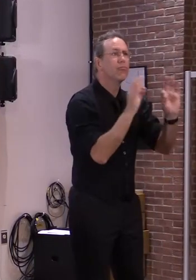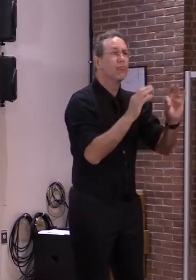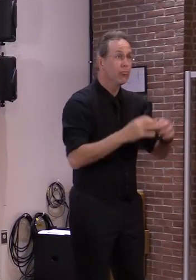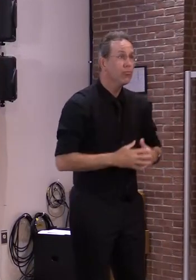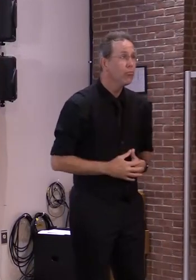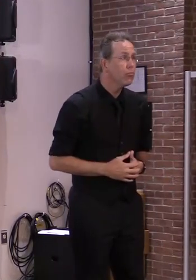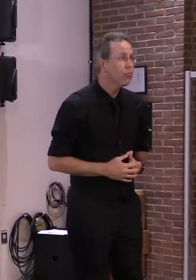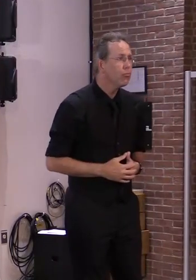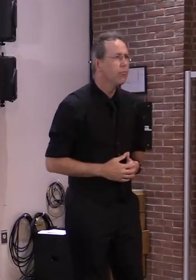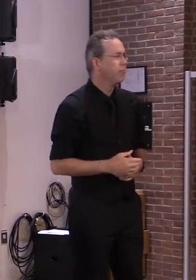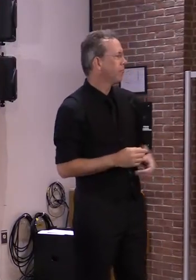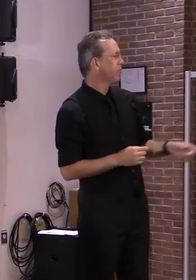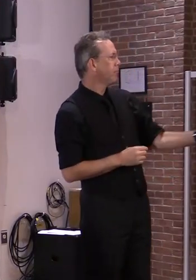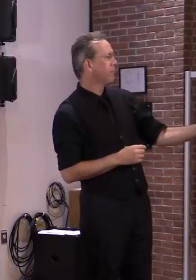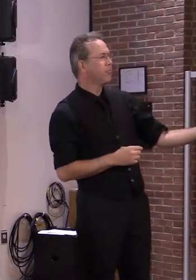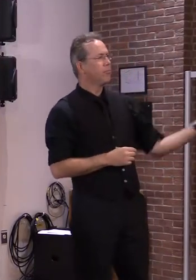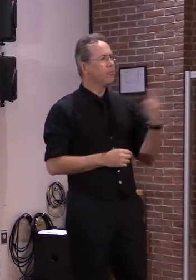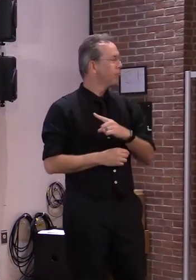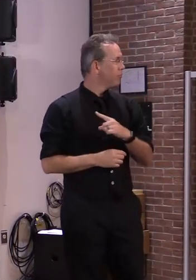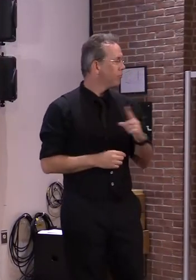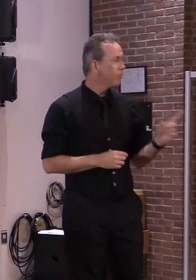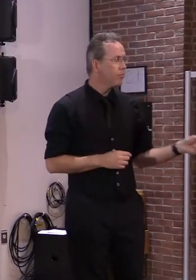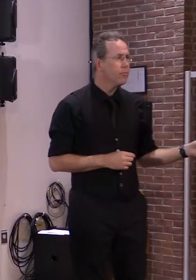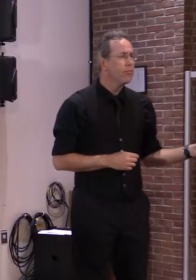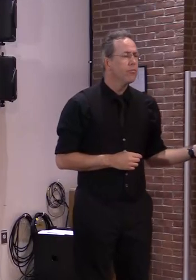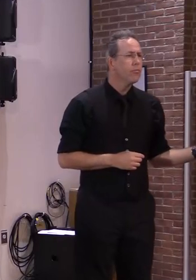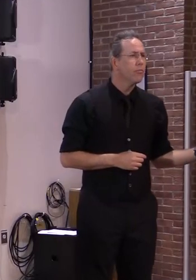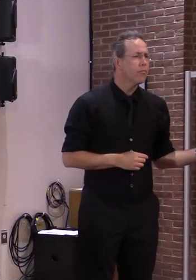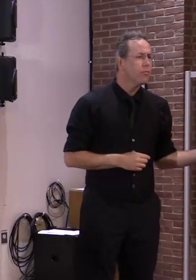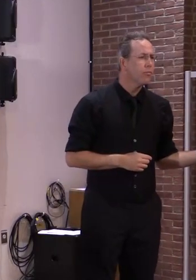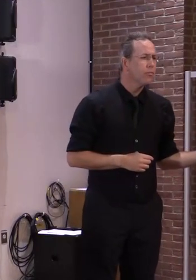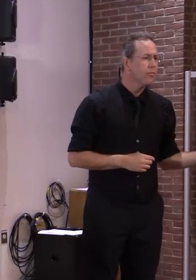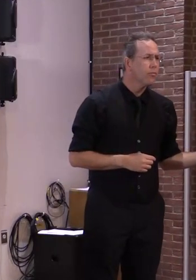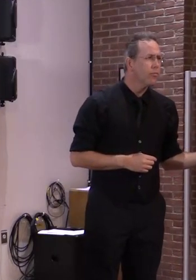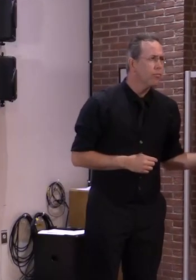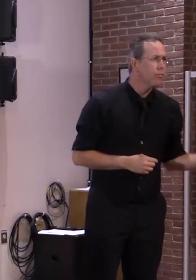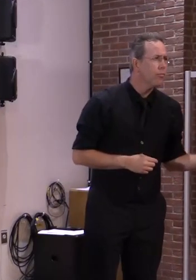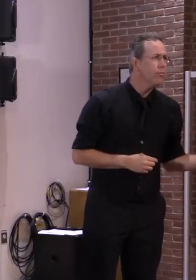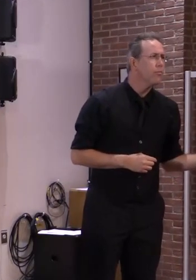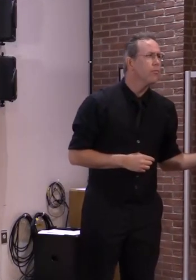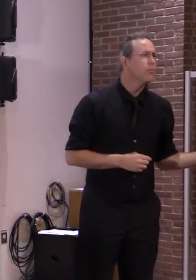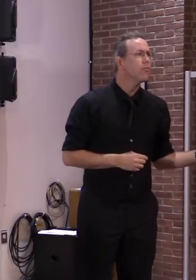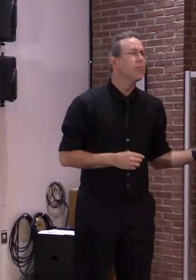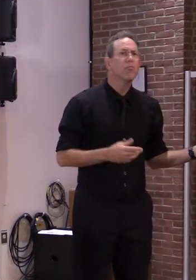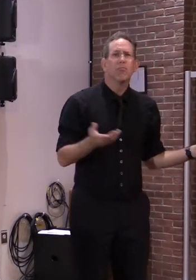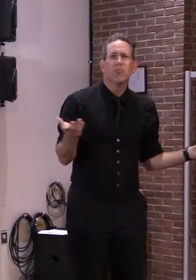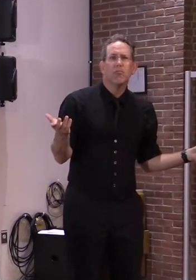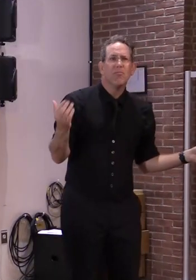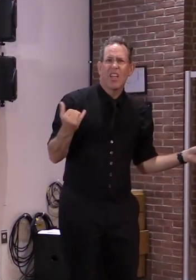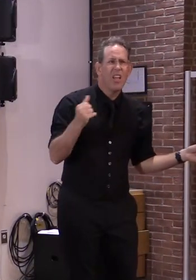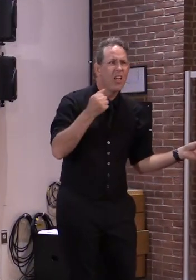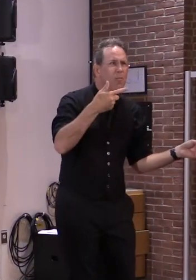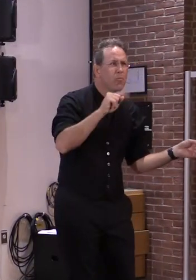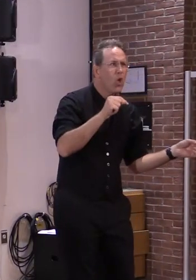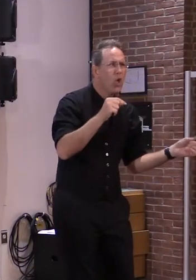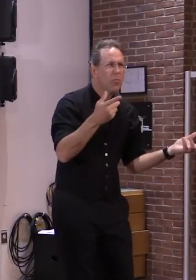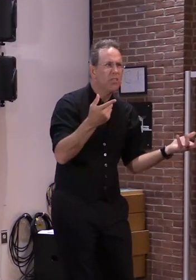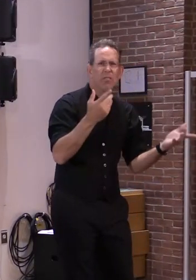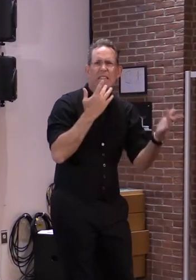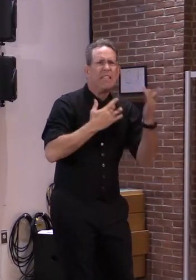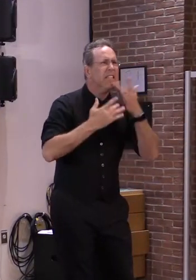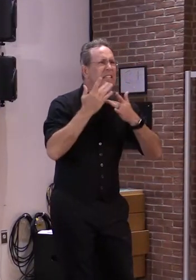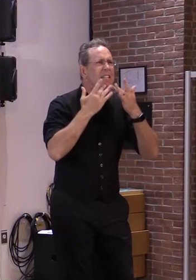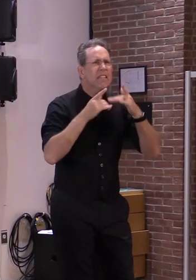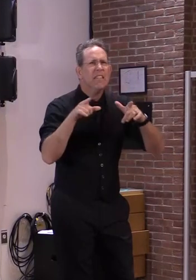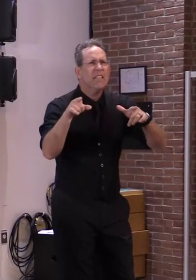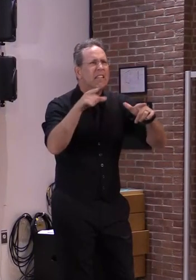Given the absence of a viable, you know, vacant apartments to move to, I mean, why not? I mean, the